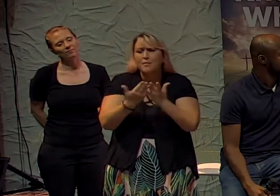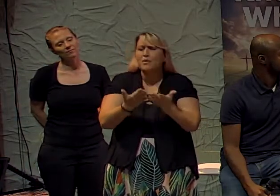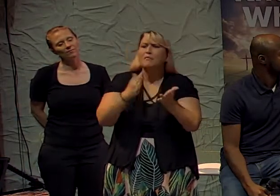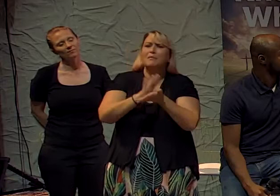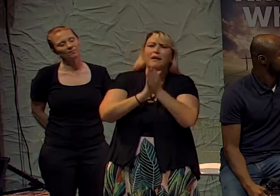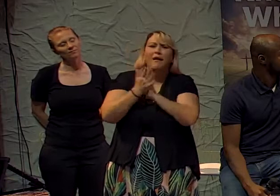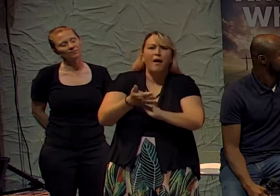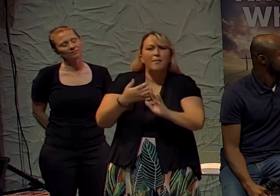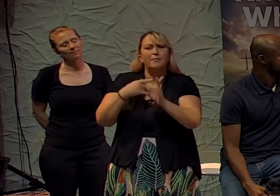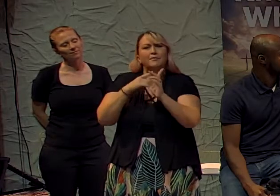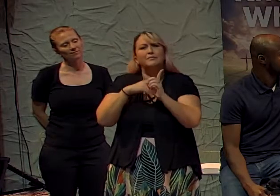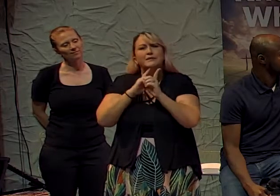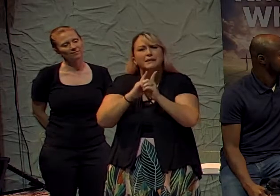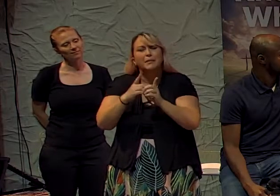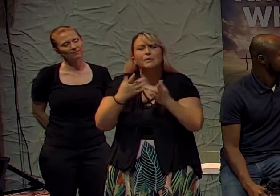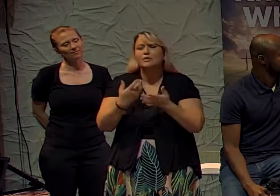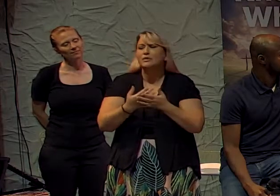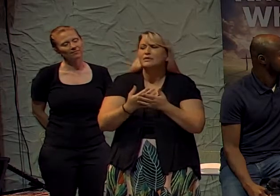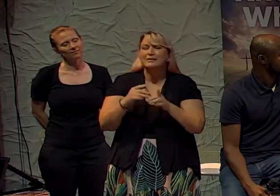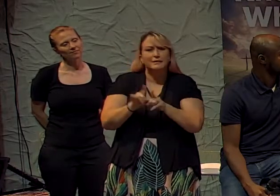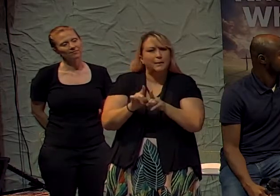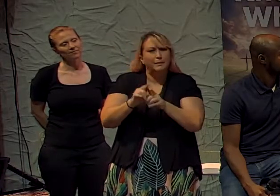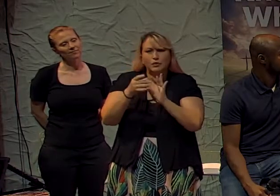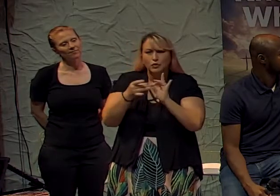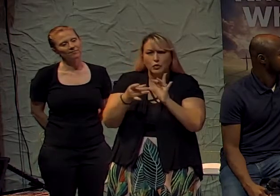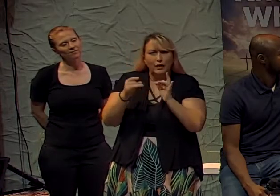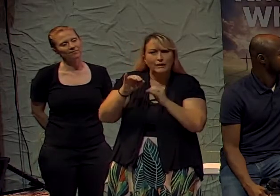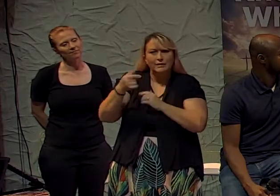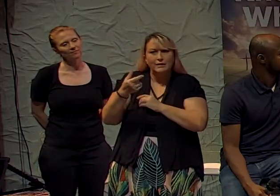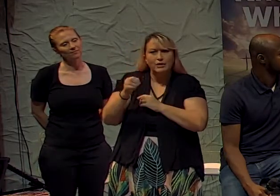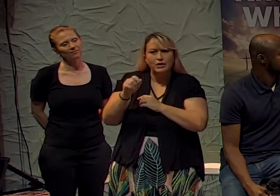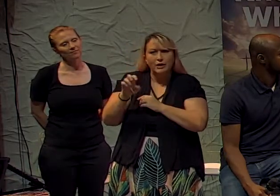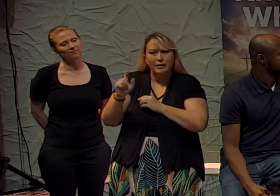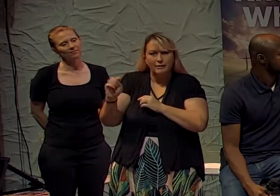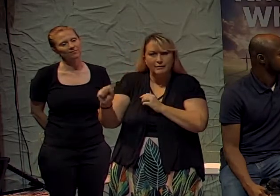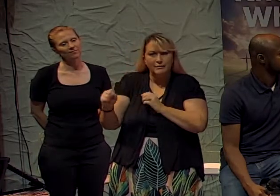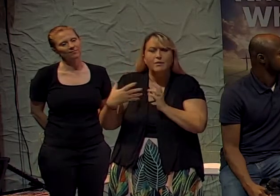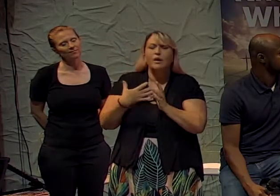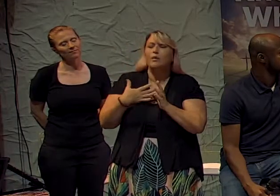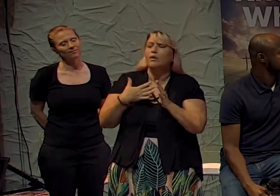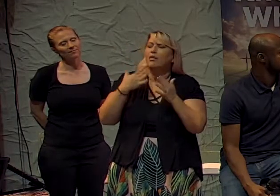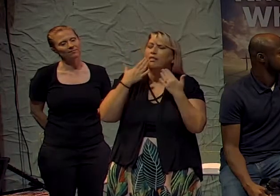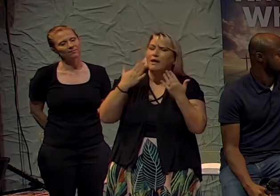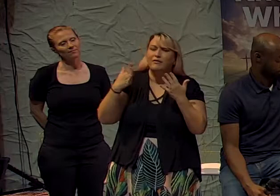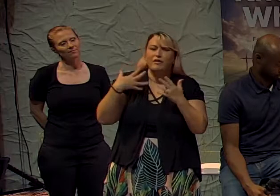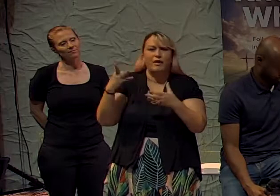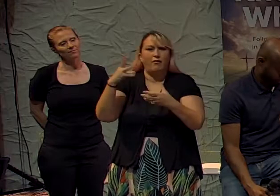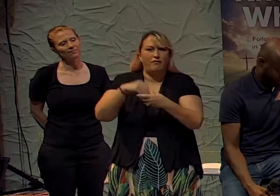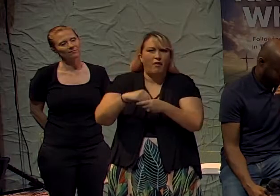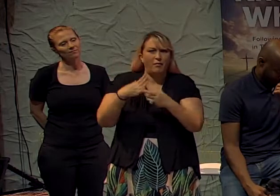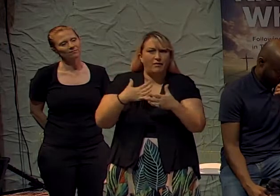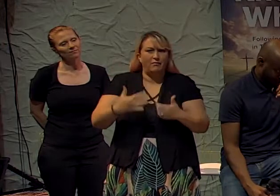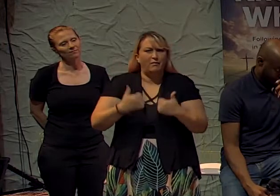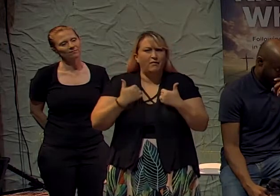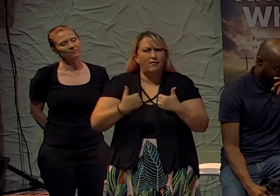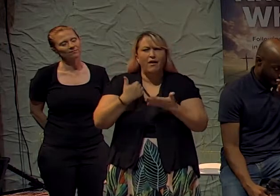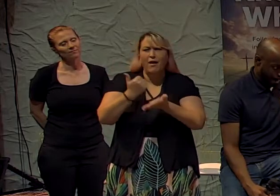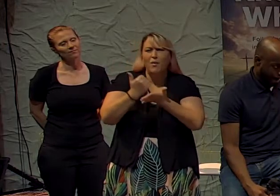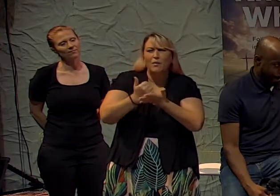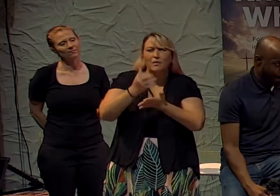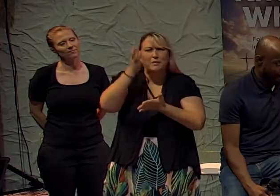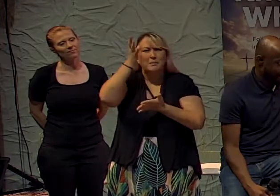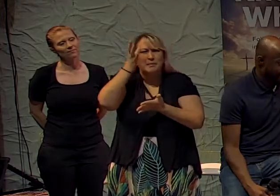same story as the Gauntts here is that we were so grateful for their intervention in our life at that time and helped us with parenting